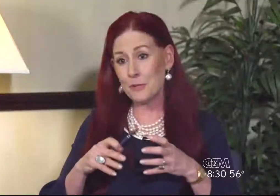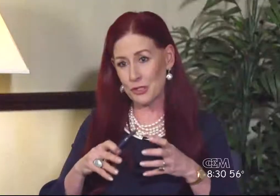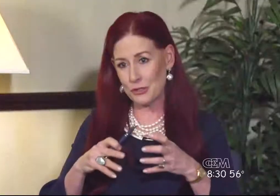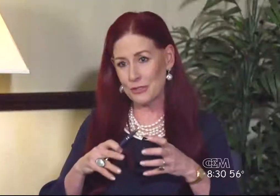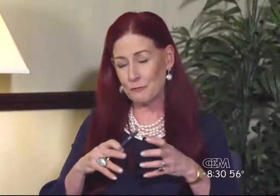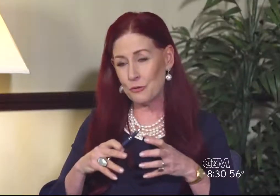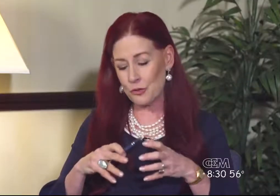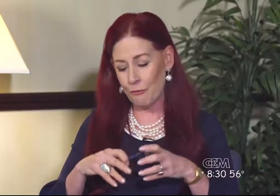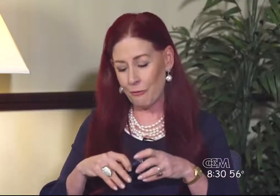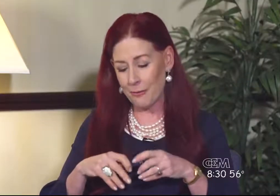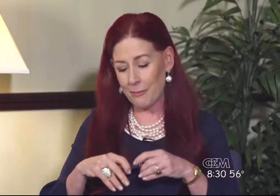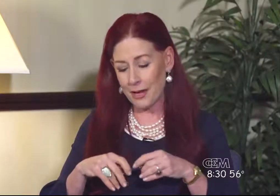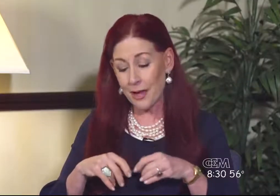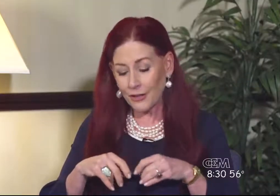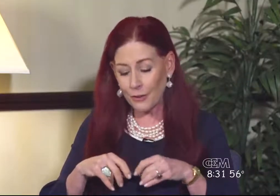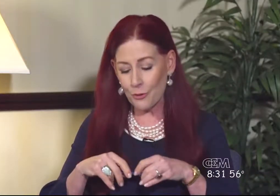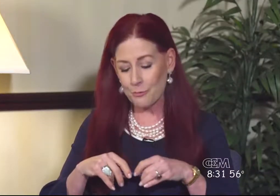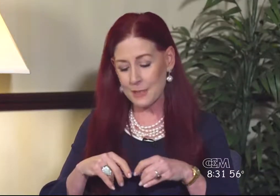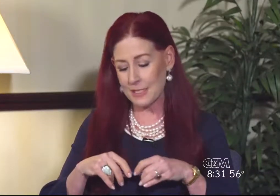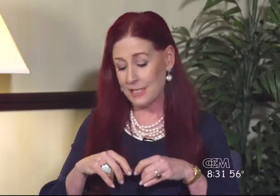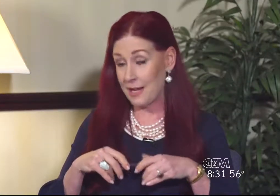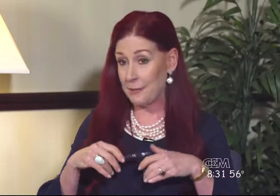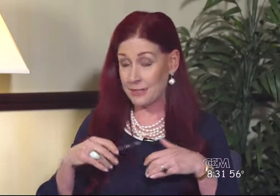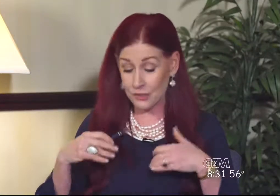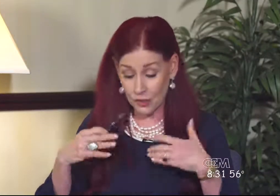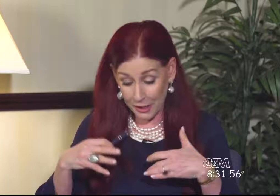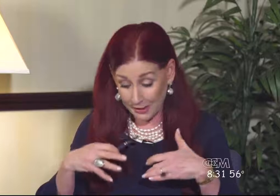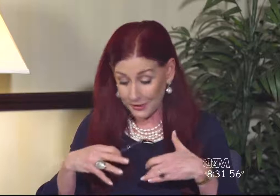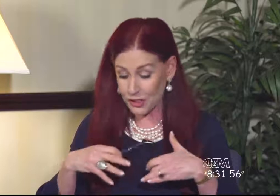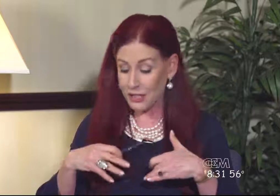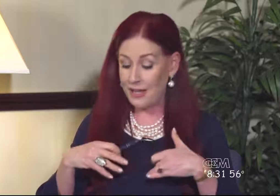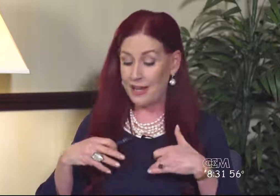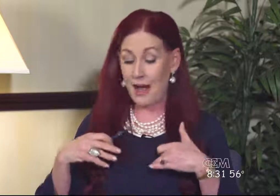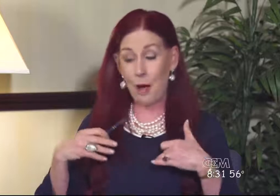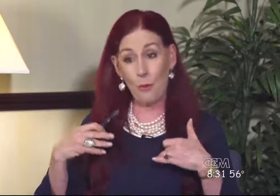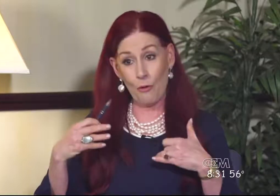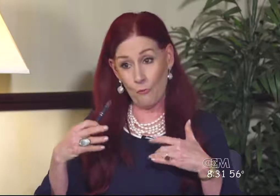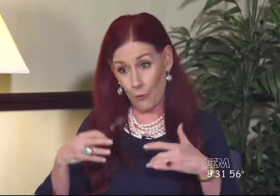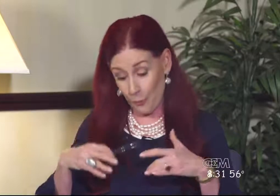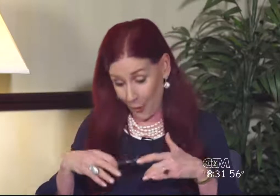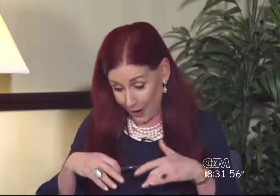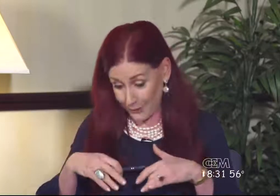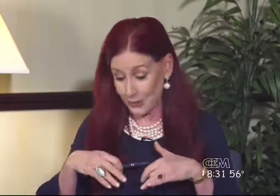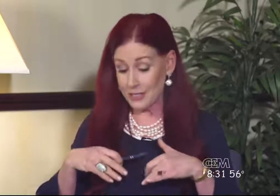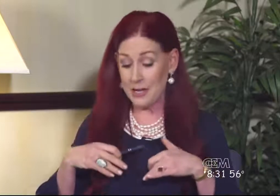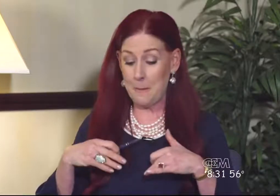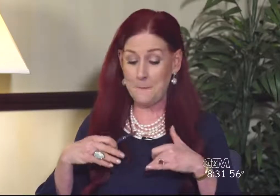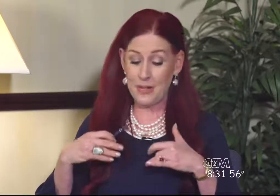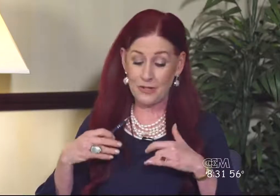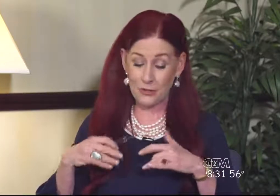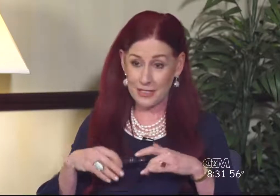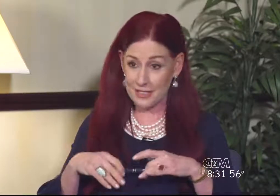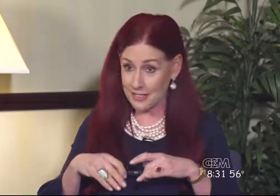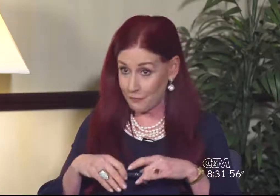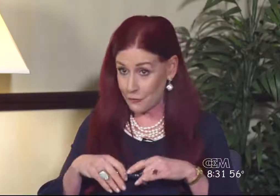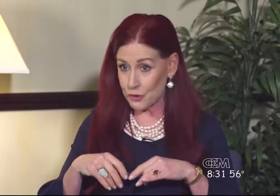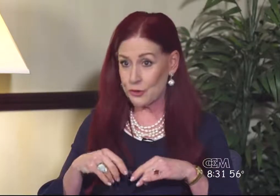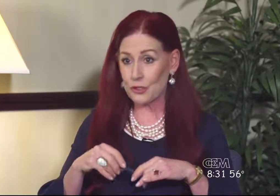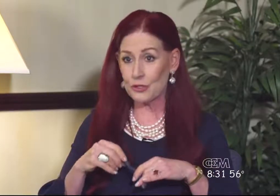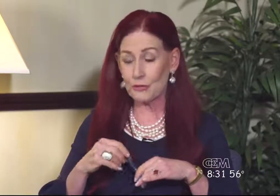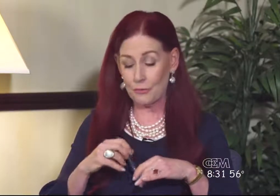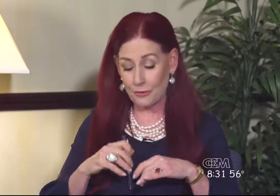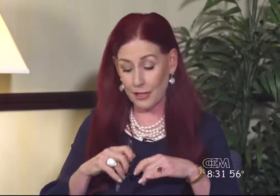A very ambitious future for Montgomery County, where business climate has changed, more affordable housing, better